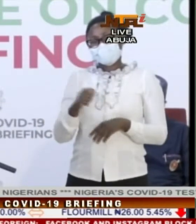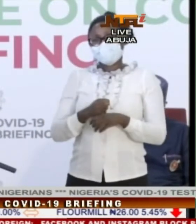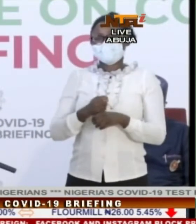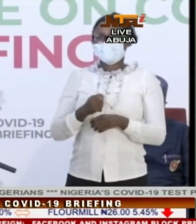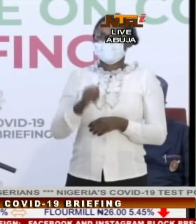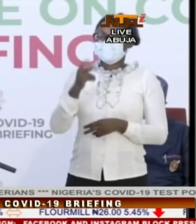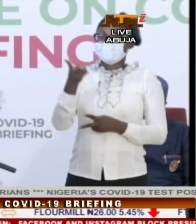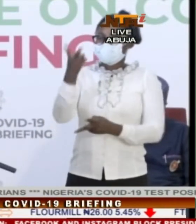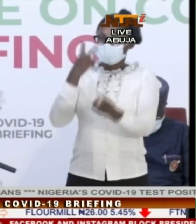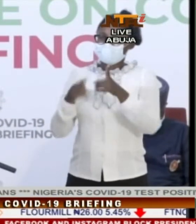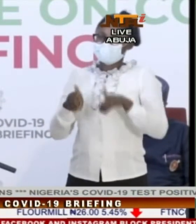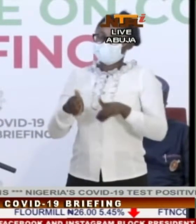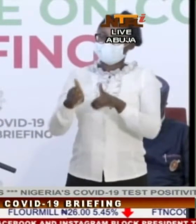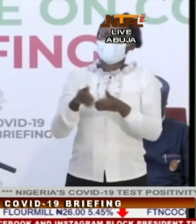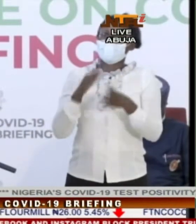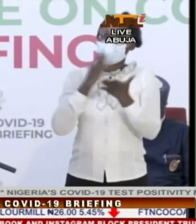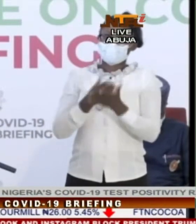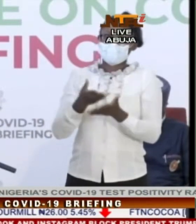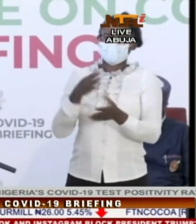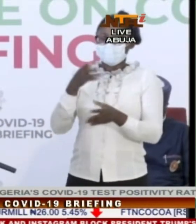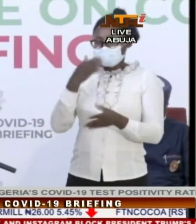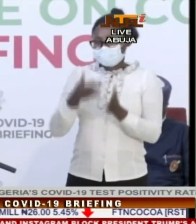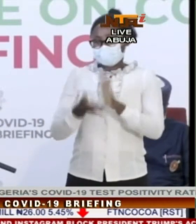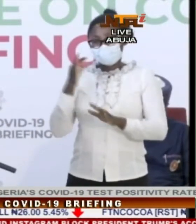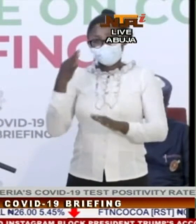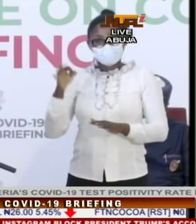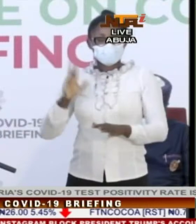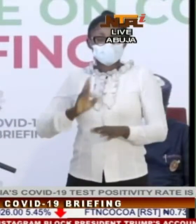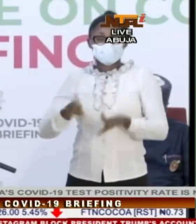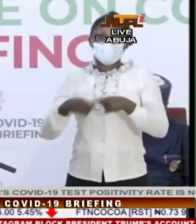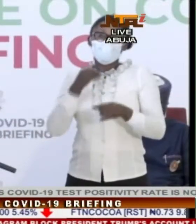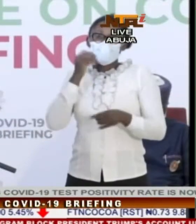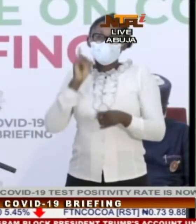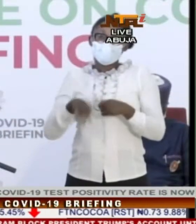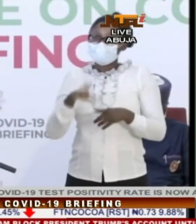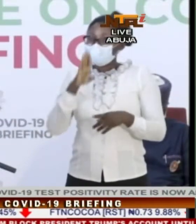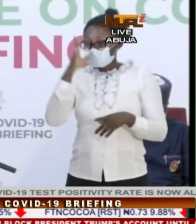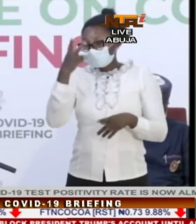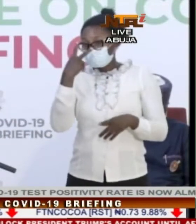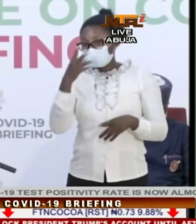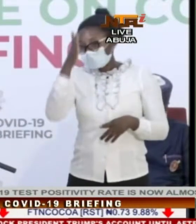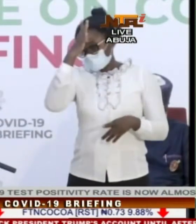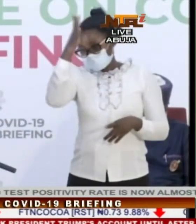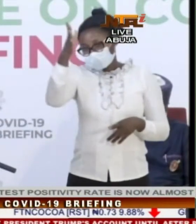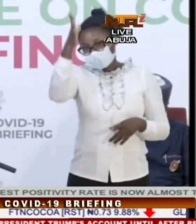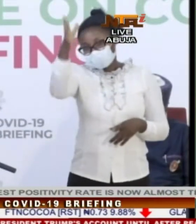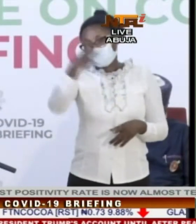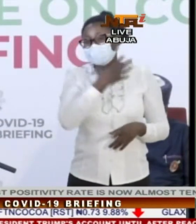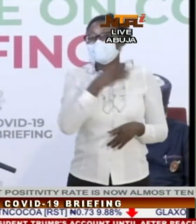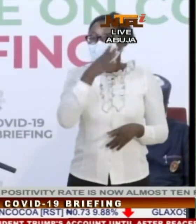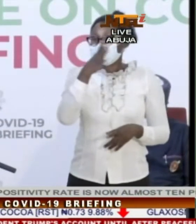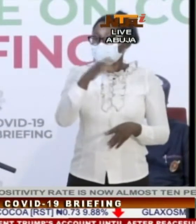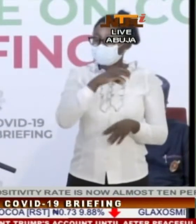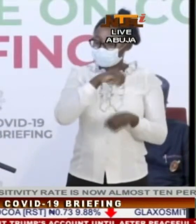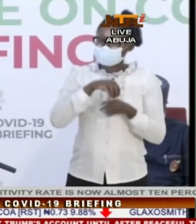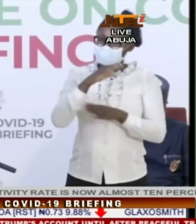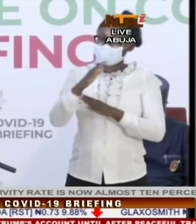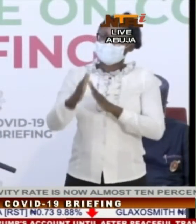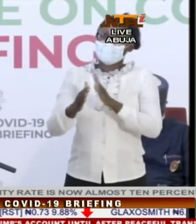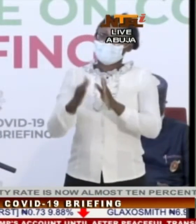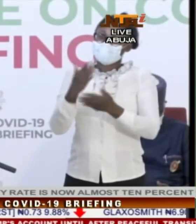sure most of us went home to see our grandmothers, our grandfathers, And so, in the process, if we